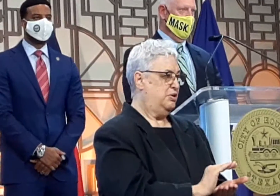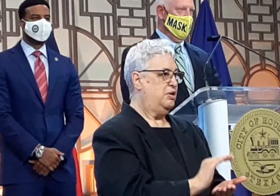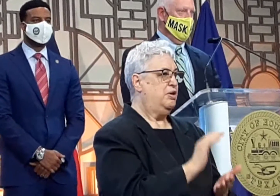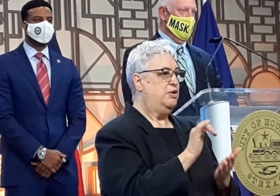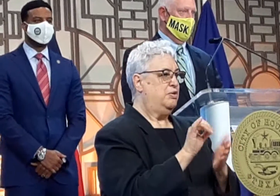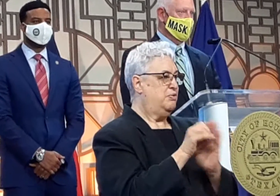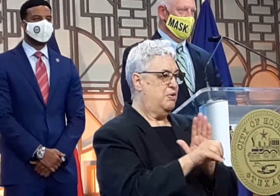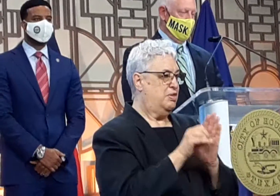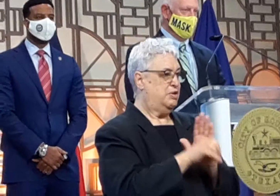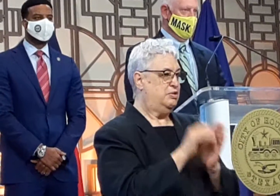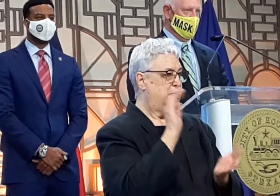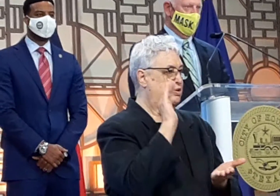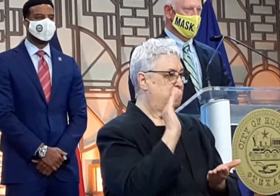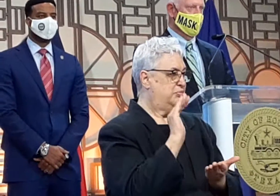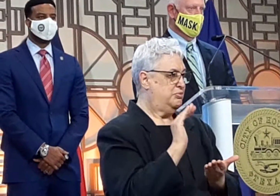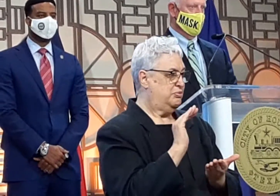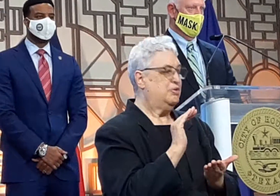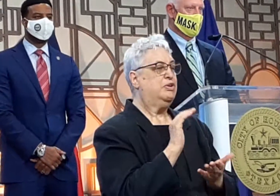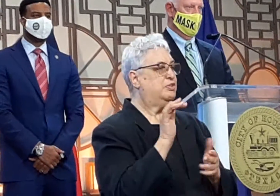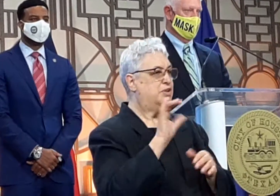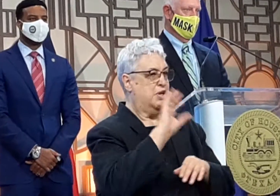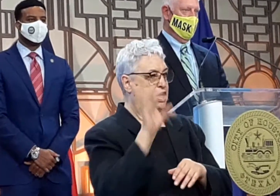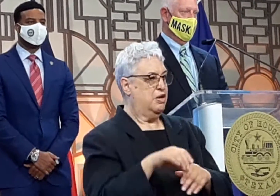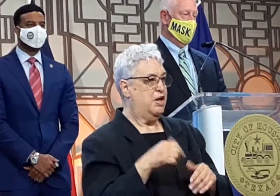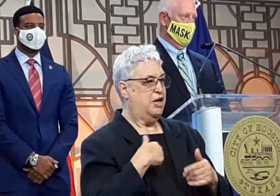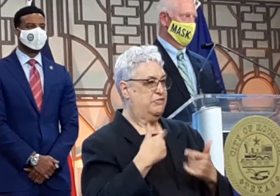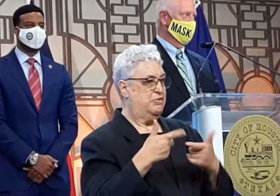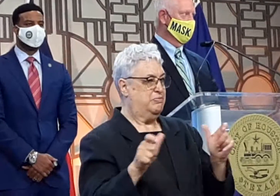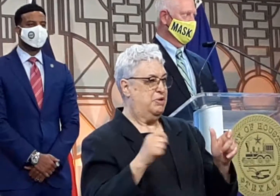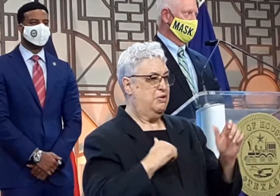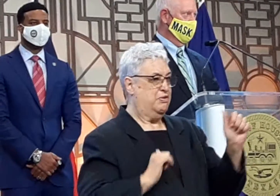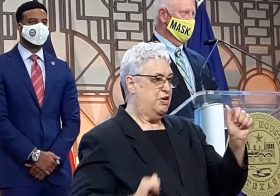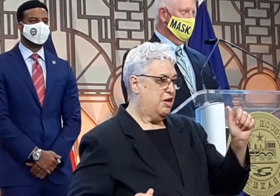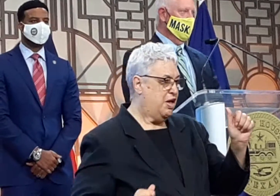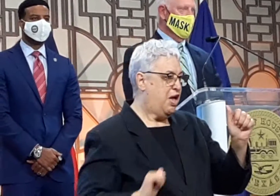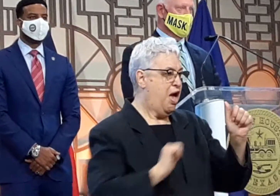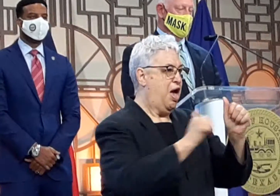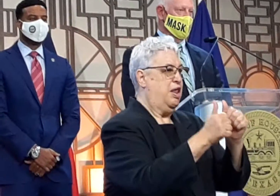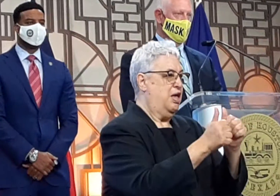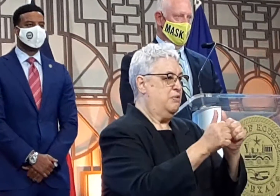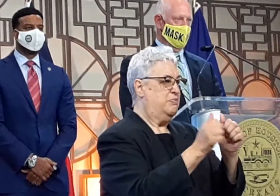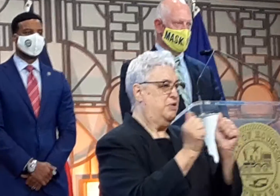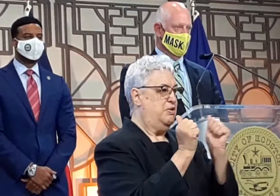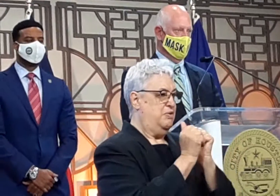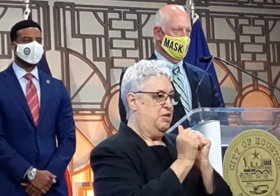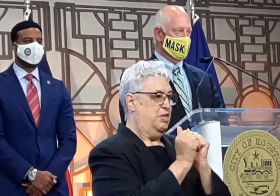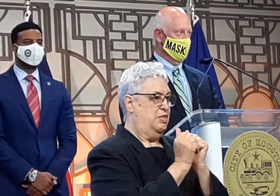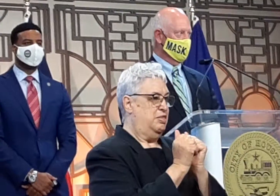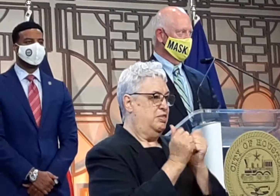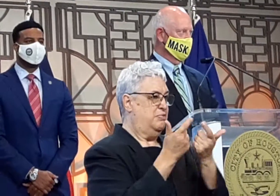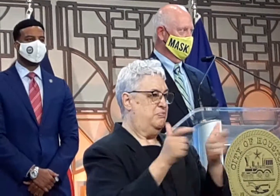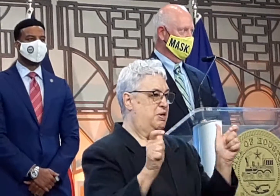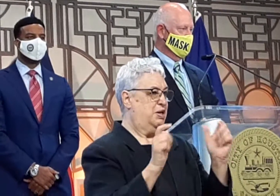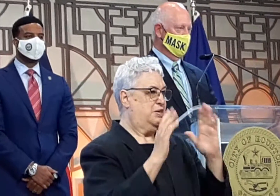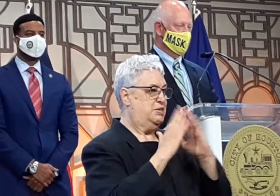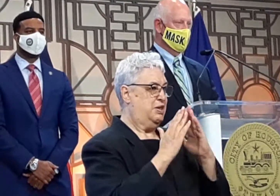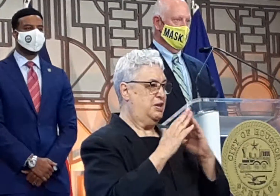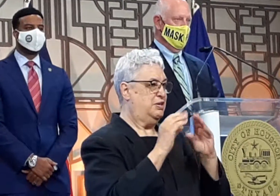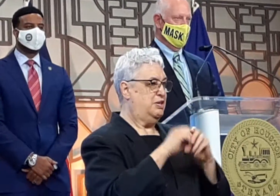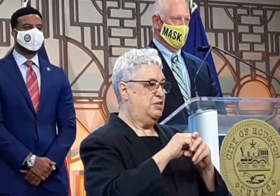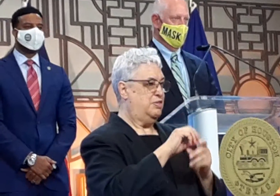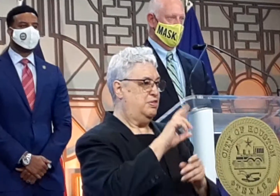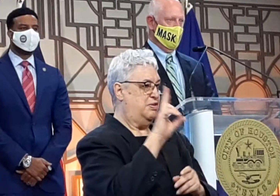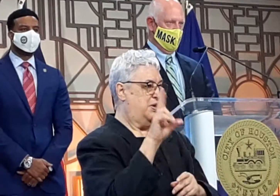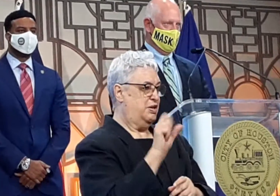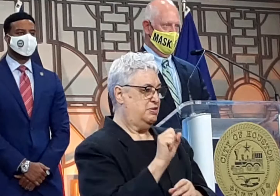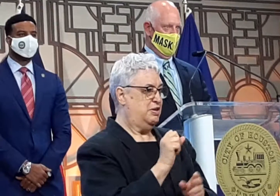Orleans. Chicago still has an issue in Los Angeles, but we have caught up with our sister cities of the big cities in the United States.